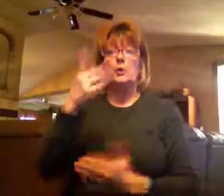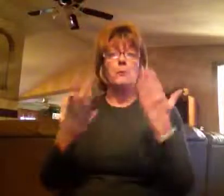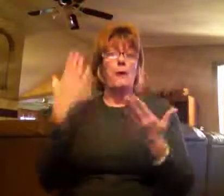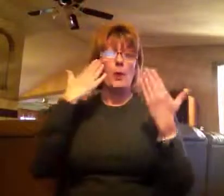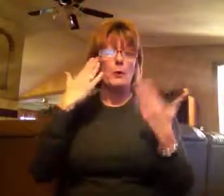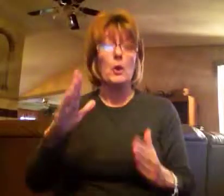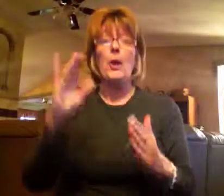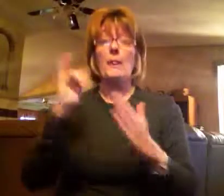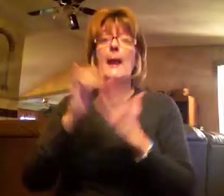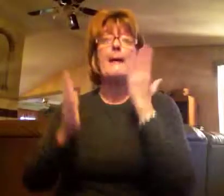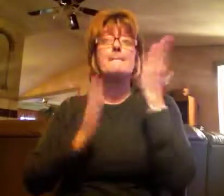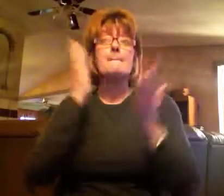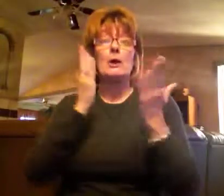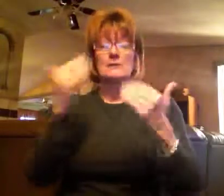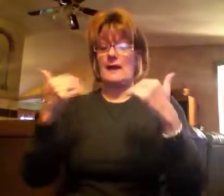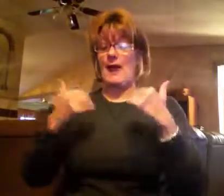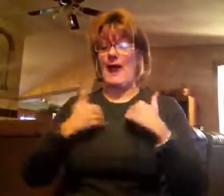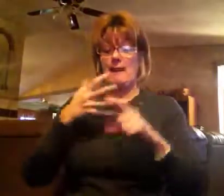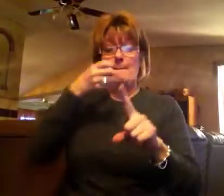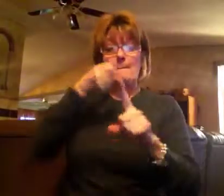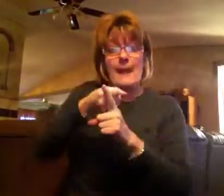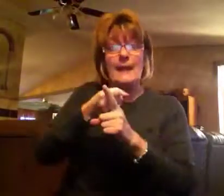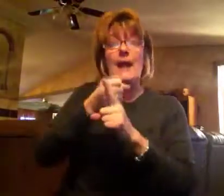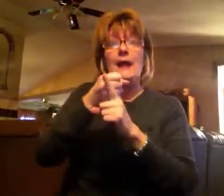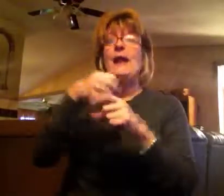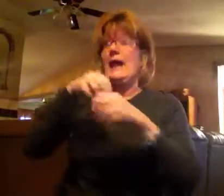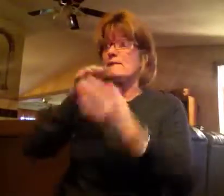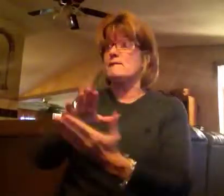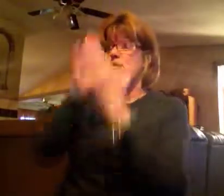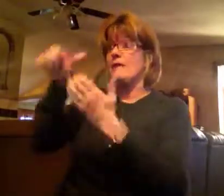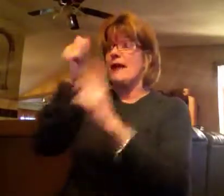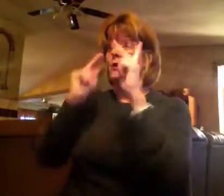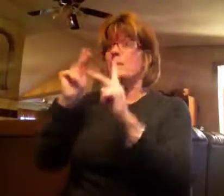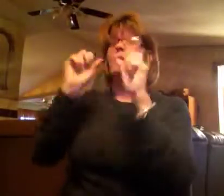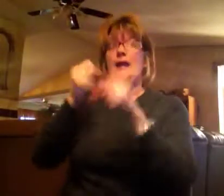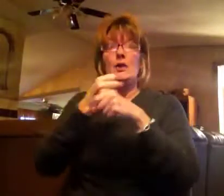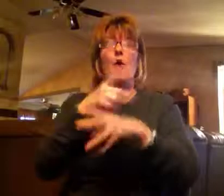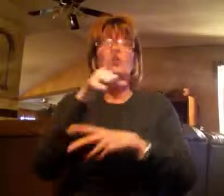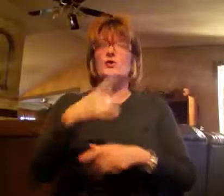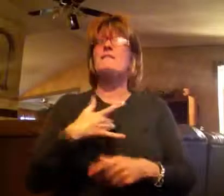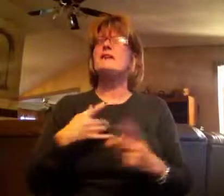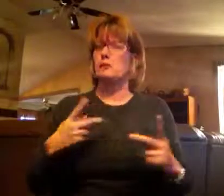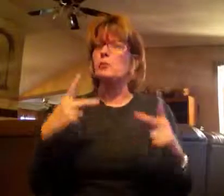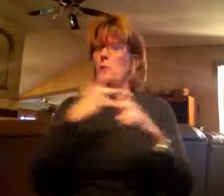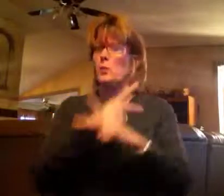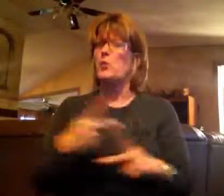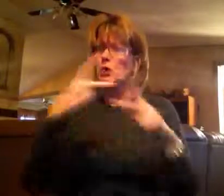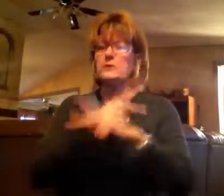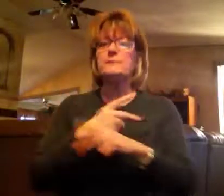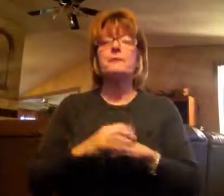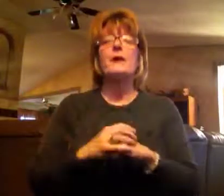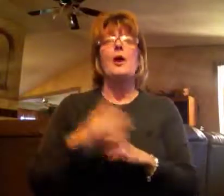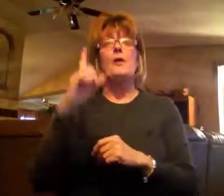attack in front of others can really heighten the symptoms of the attack as well. Now, panic attacks, especially for those who are new to them,